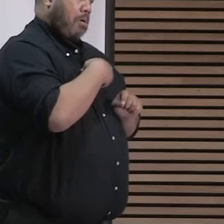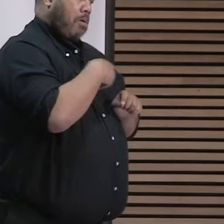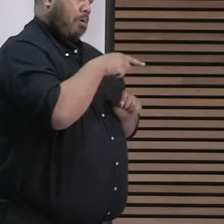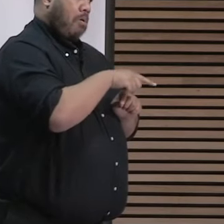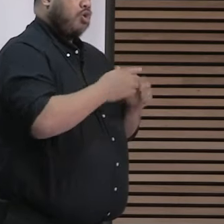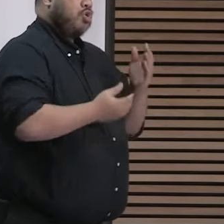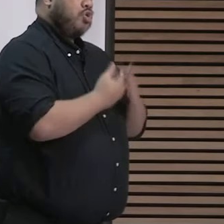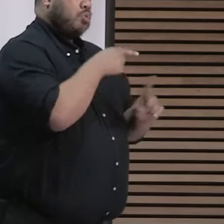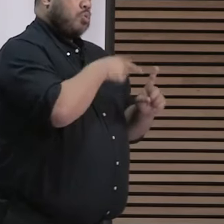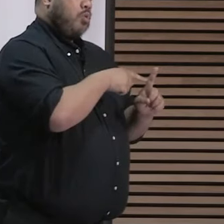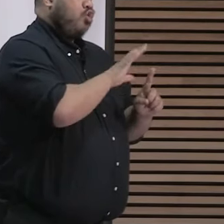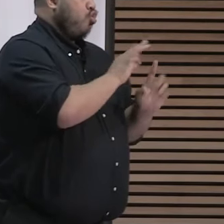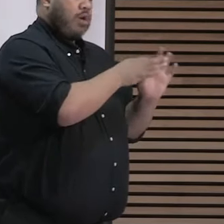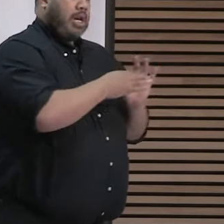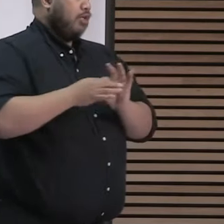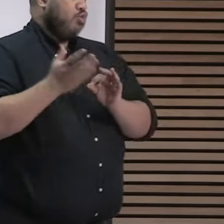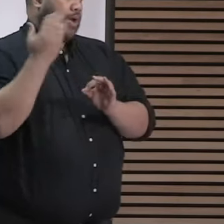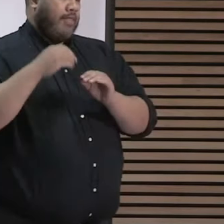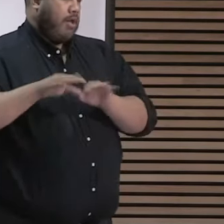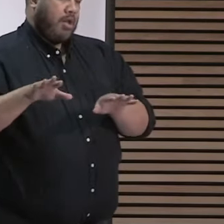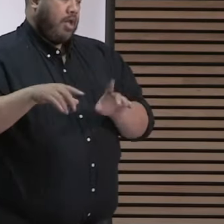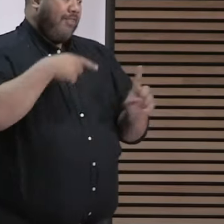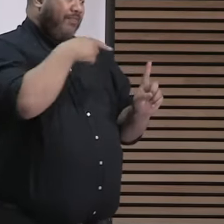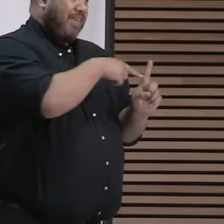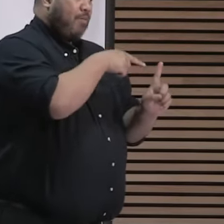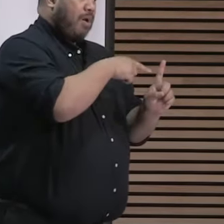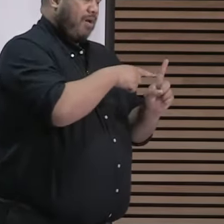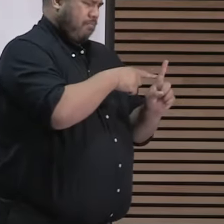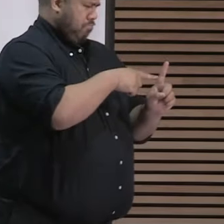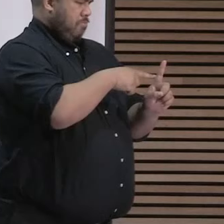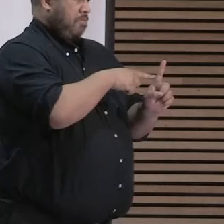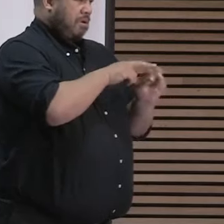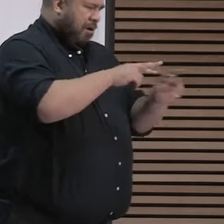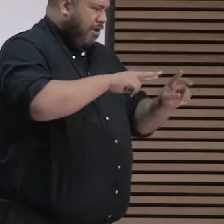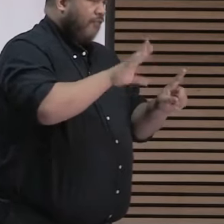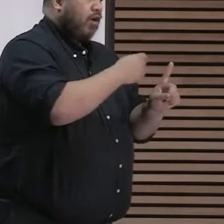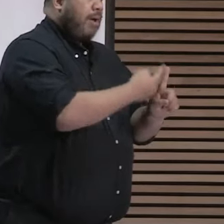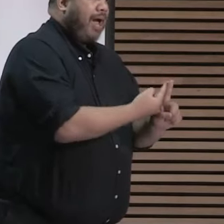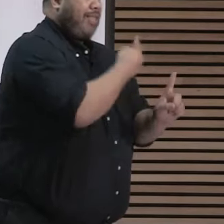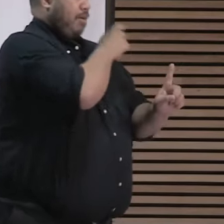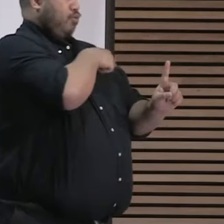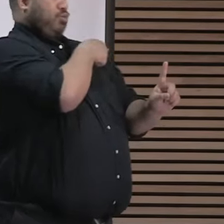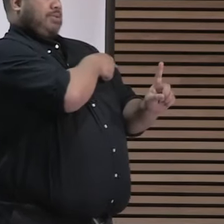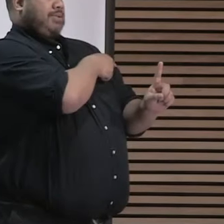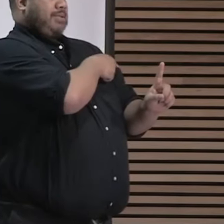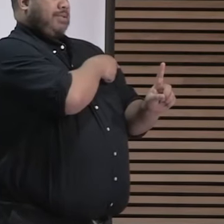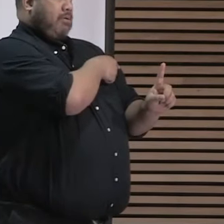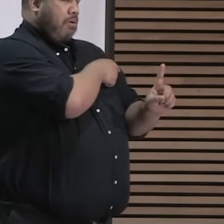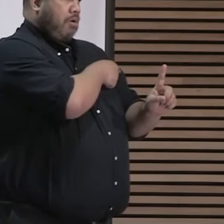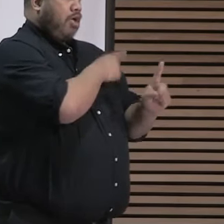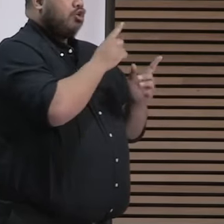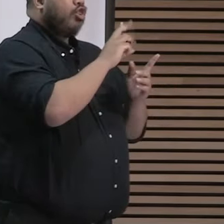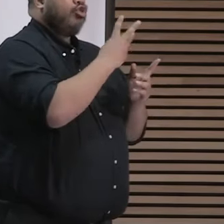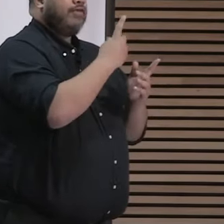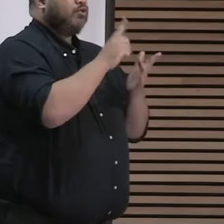community, but is most closely linked to a positive case that was in the Ridges and was identified on the 31st of July. This